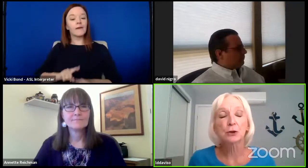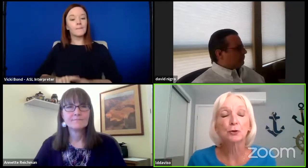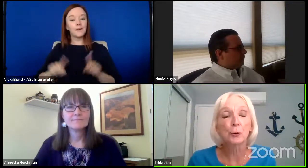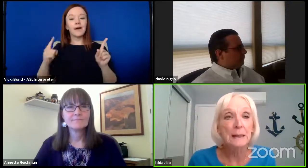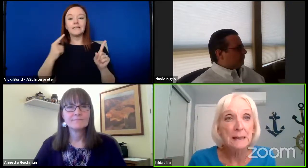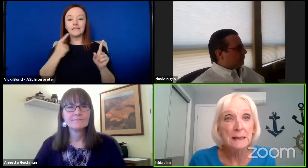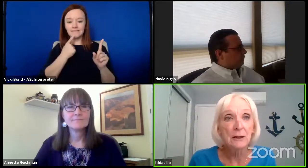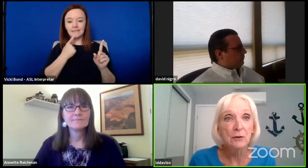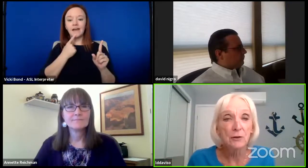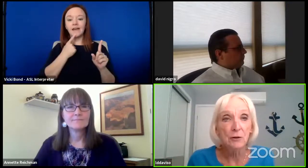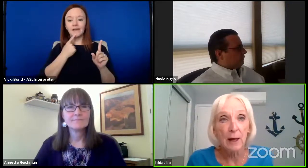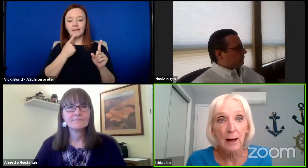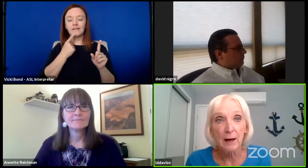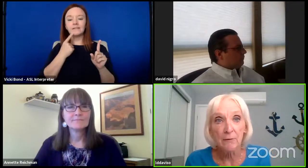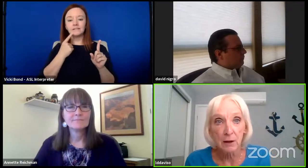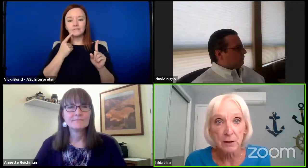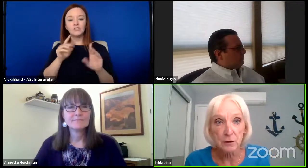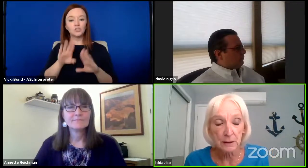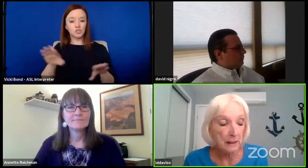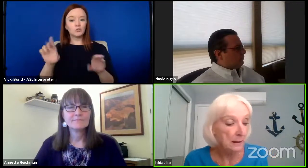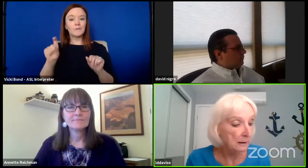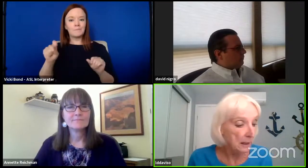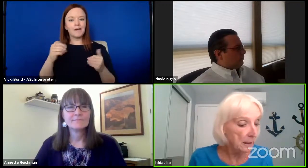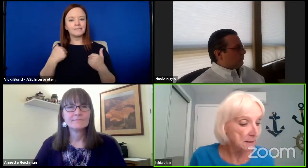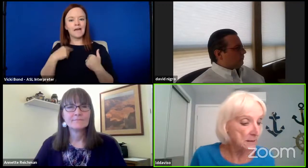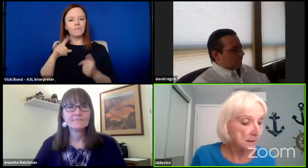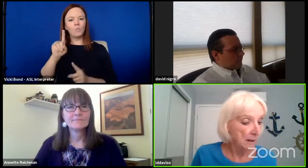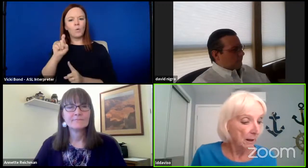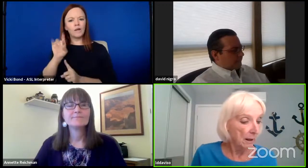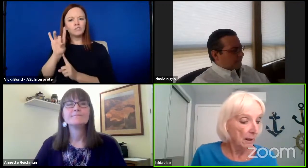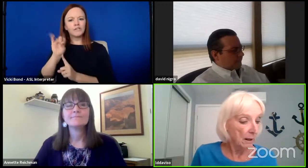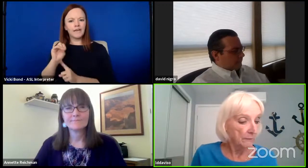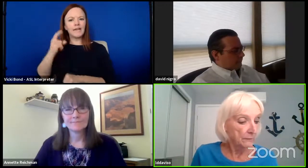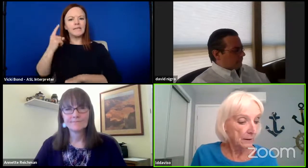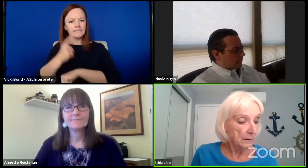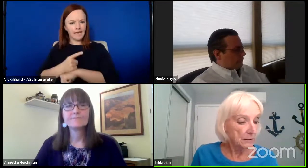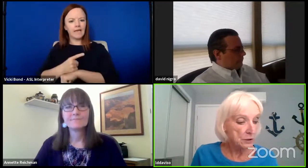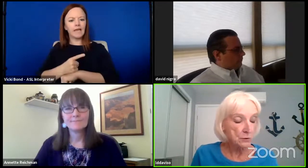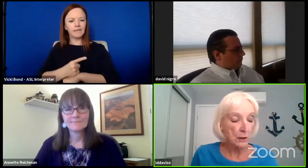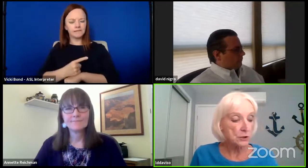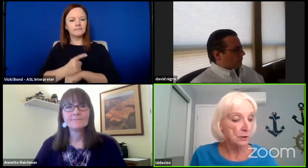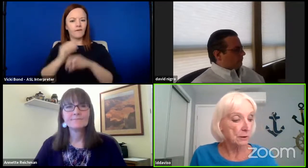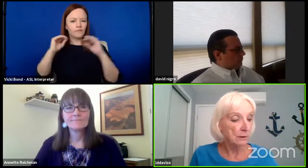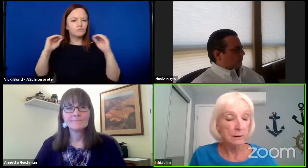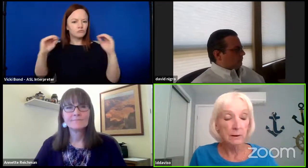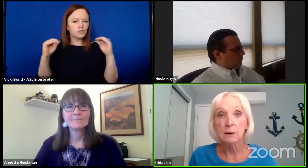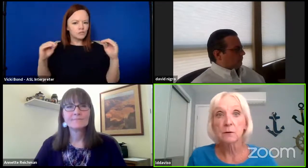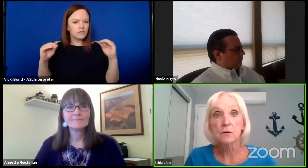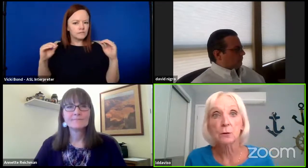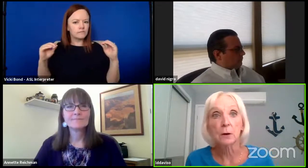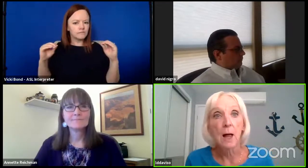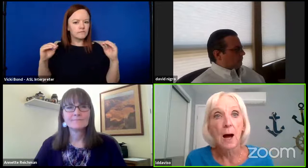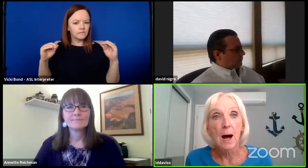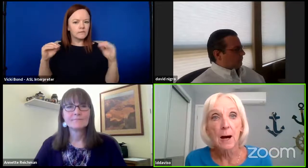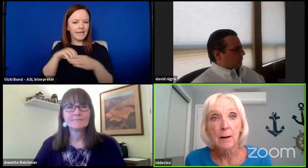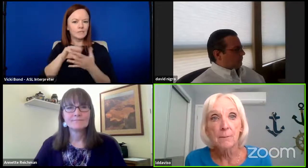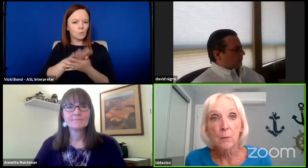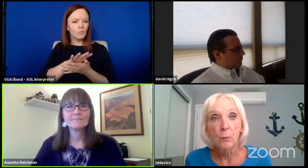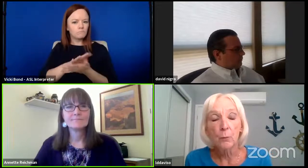outlined the children need to have 180 days of instruction in